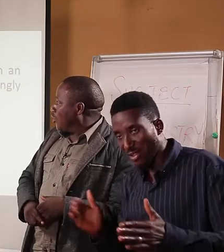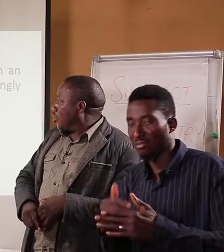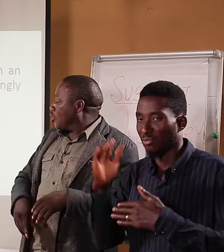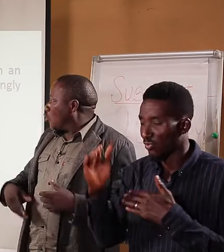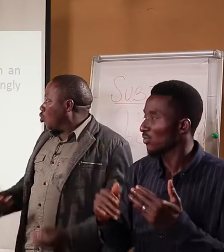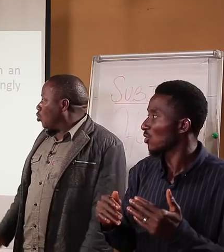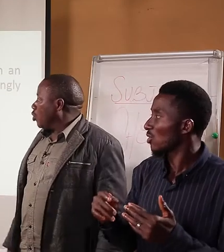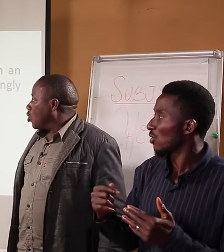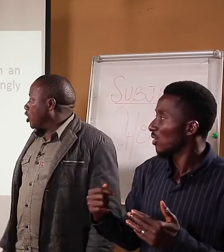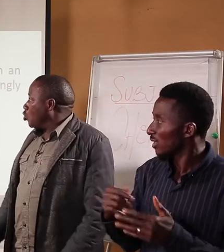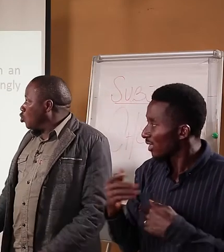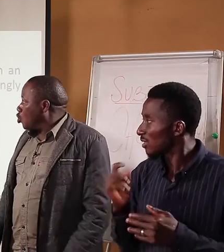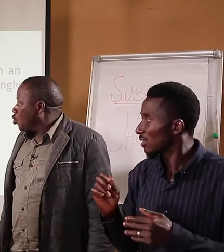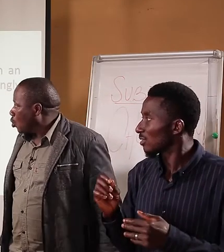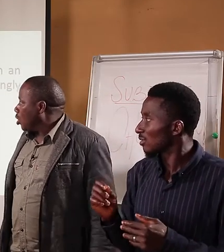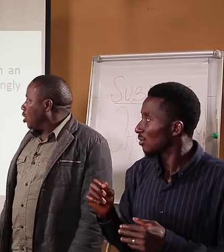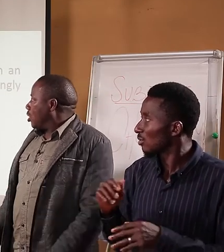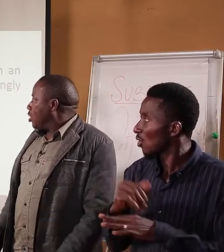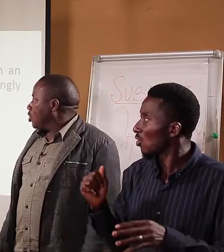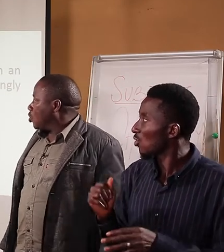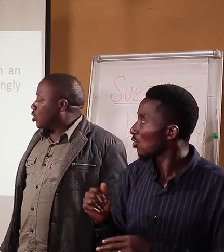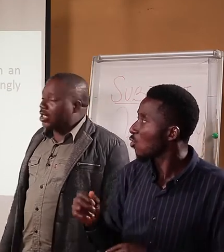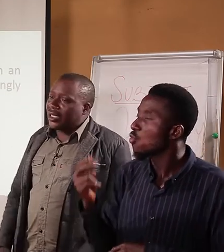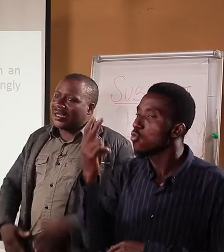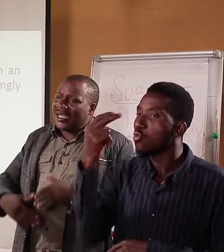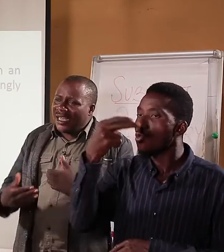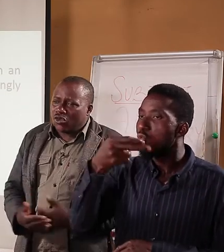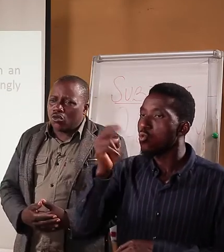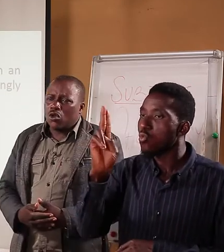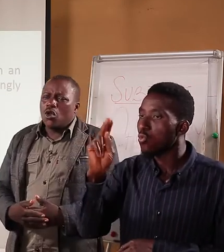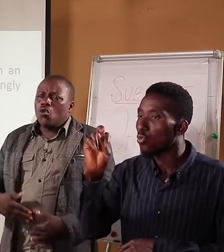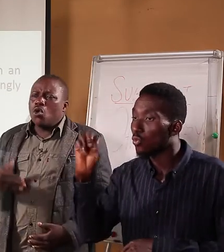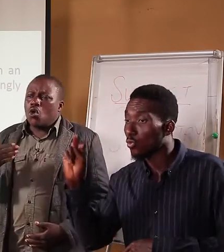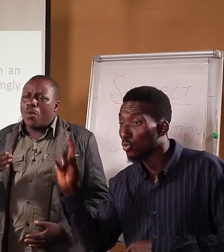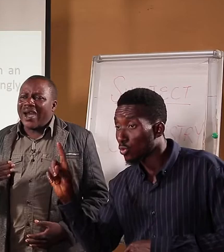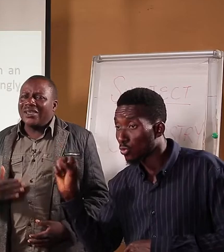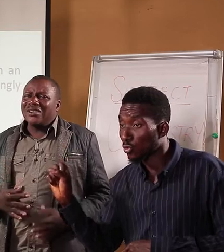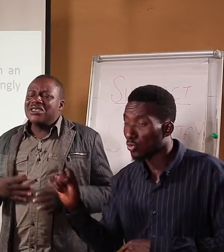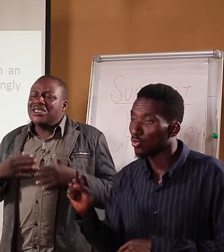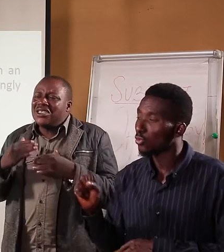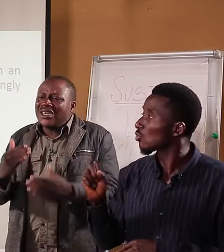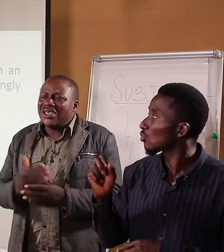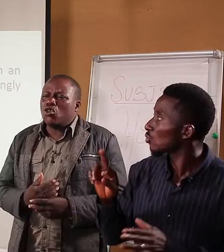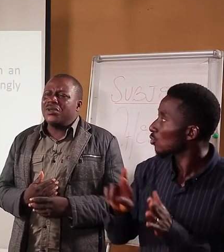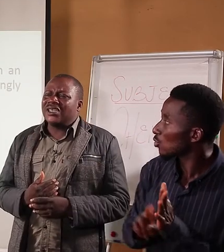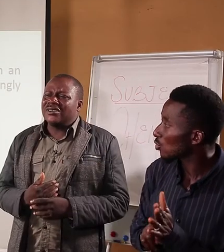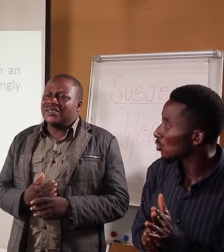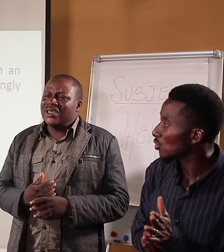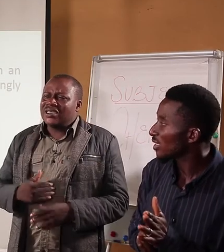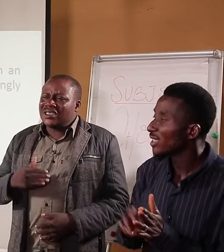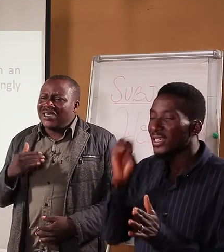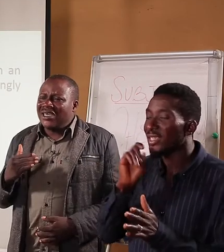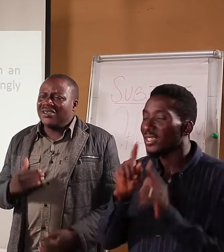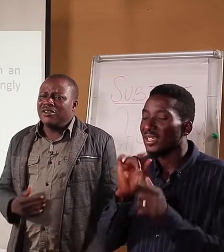that has given us his own rule. We call it Hund's rule. He is also saying that electron will occupy degenerate